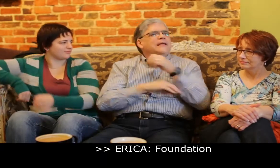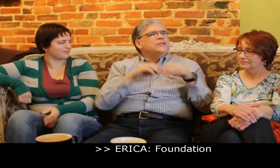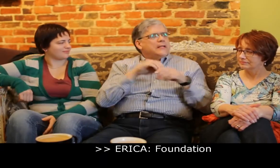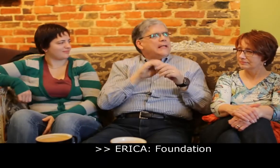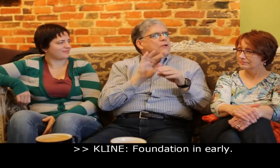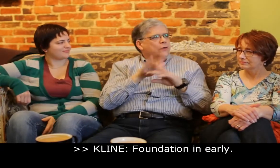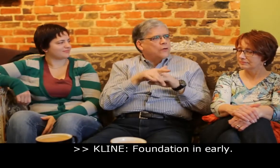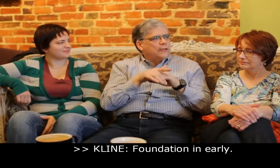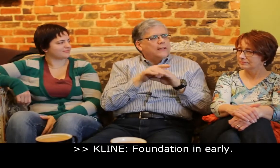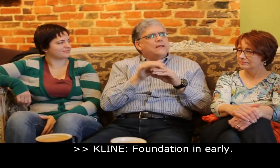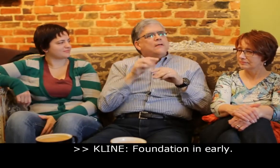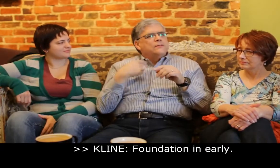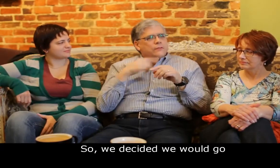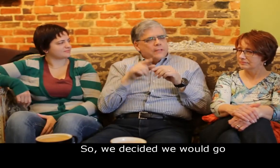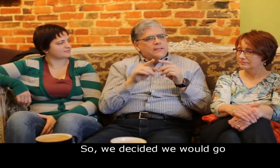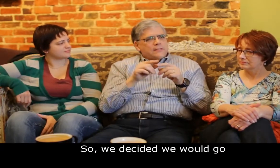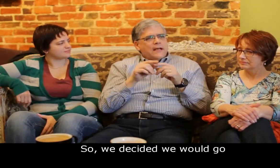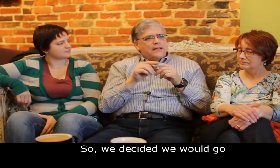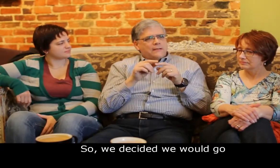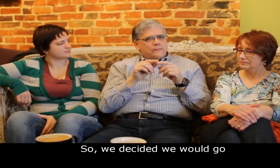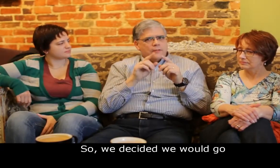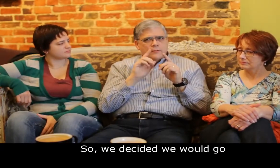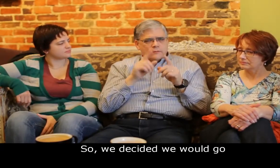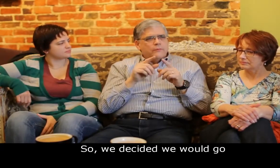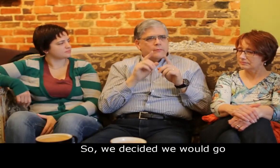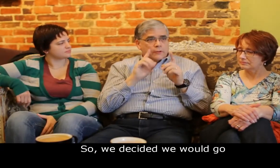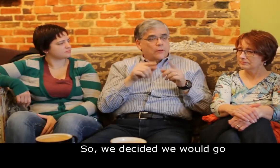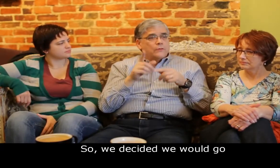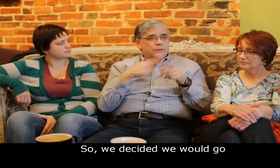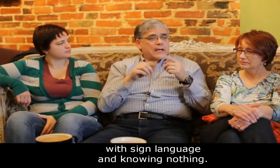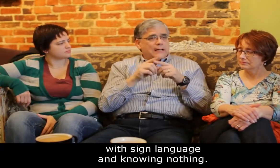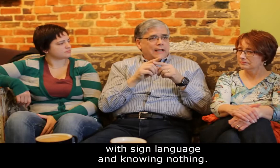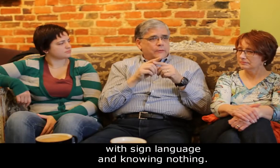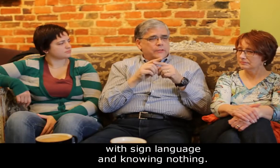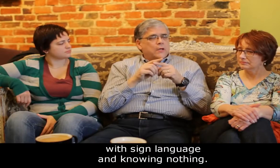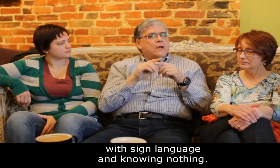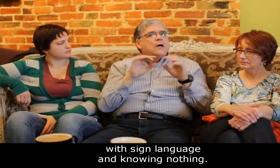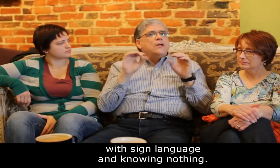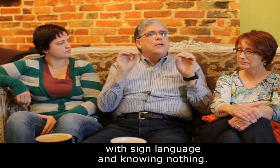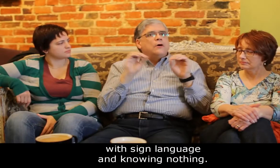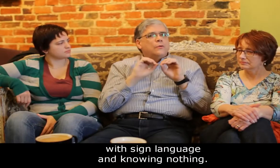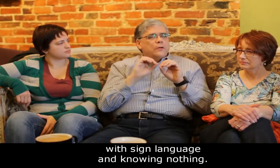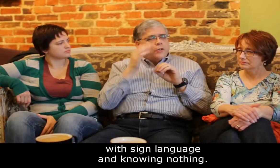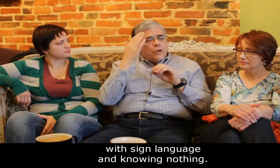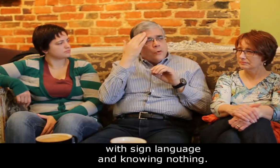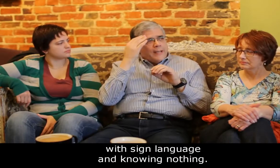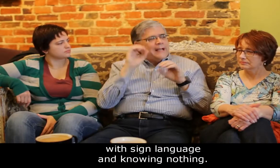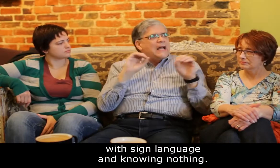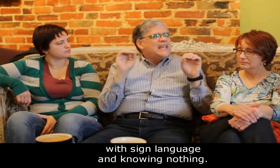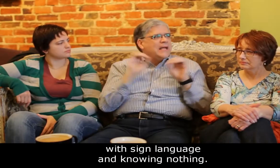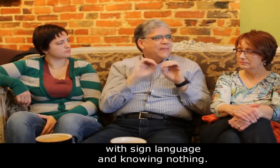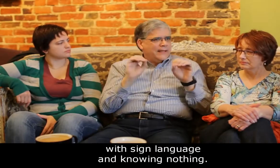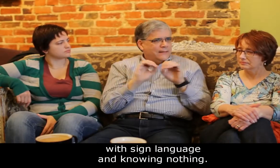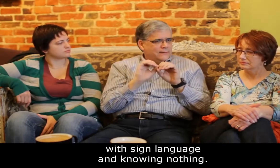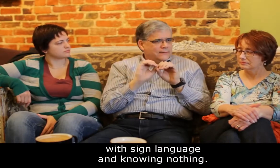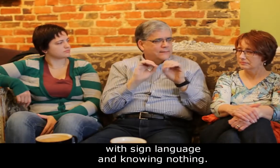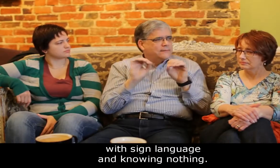foundation in early. So we decided we would go sign language, knowing nothing.